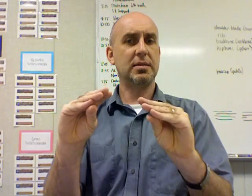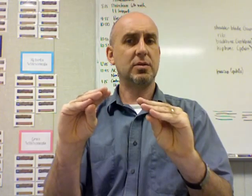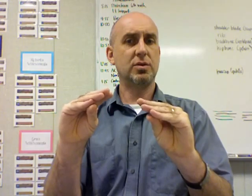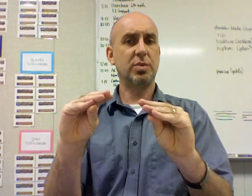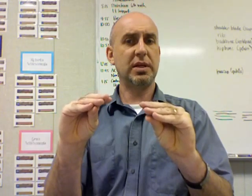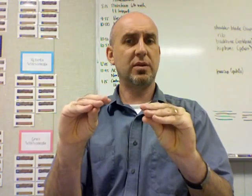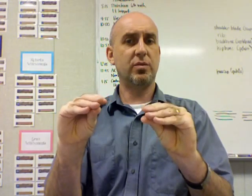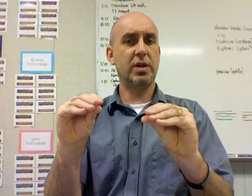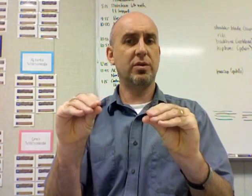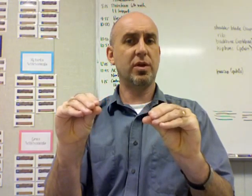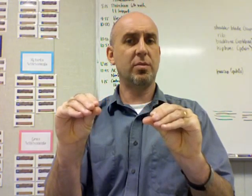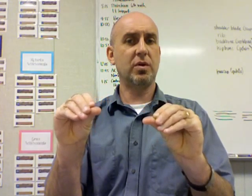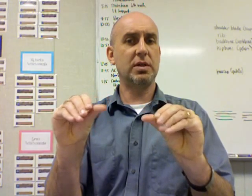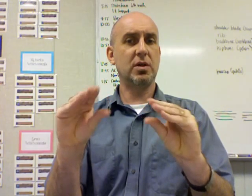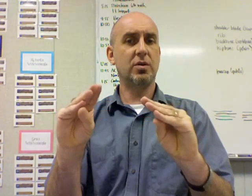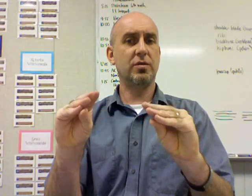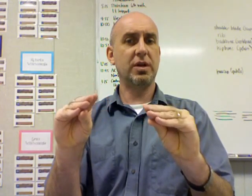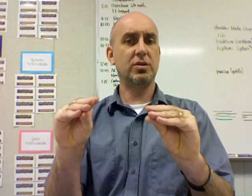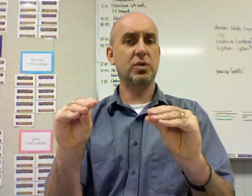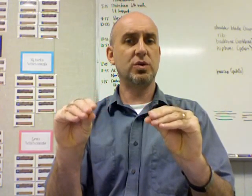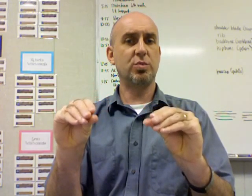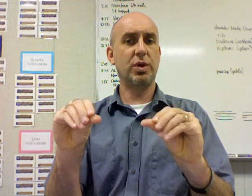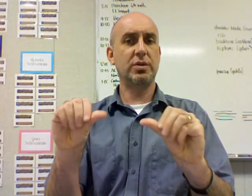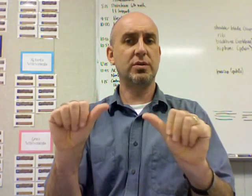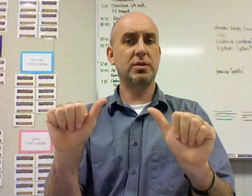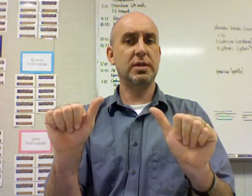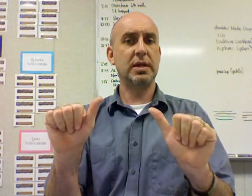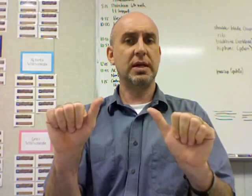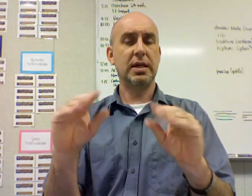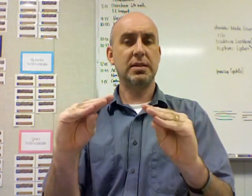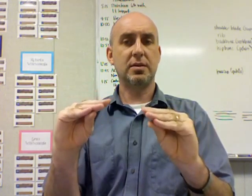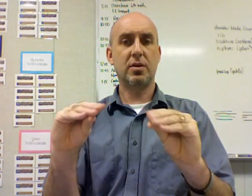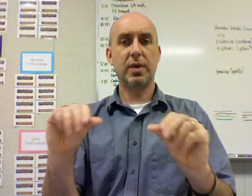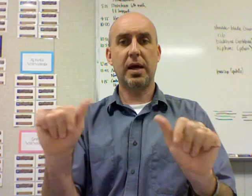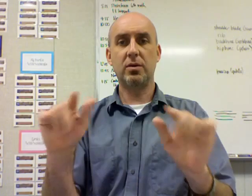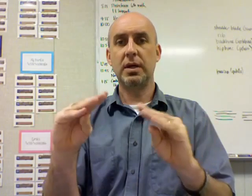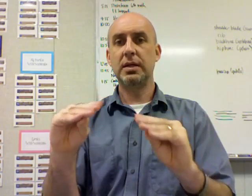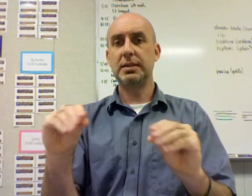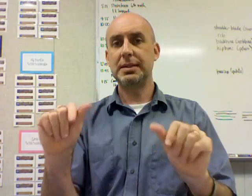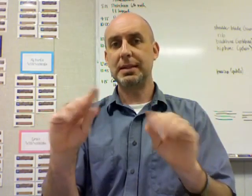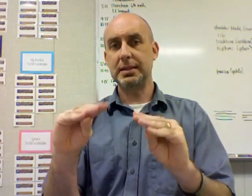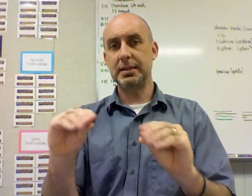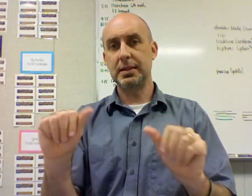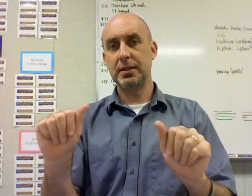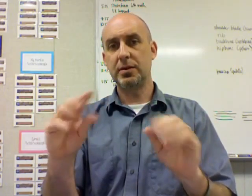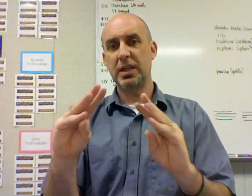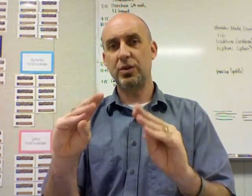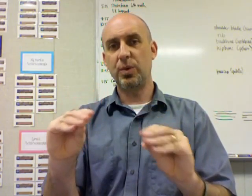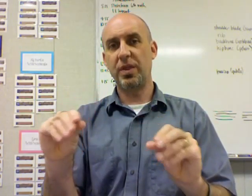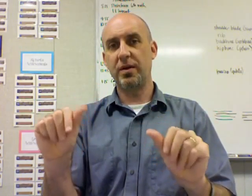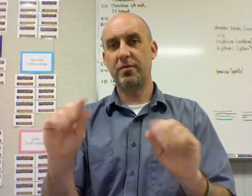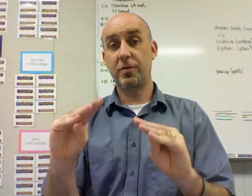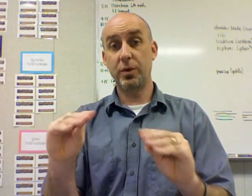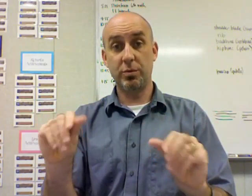with your pinky, and then run your thumb across all your fingers towards your pointers until they're all the way out. Seeds. Kind of do it with a fluid